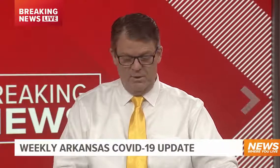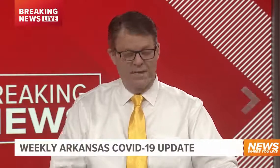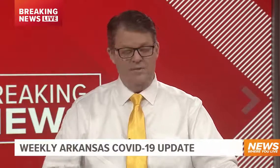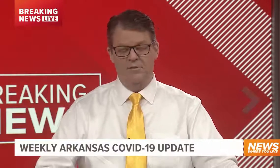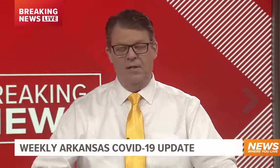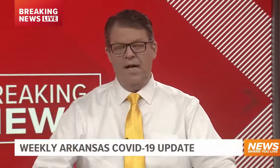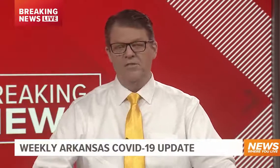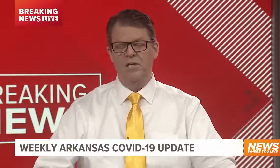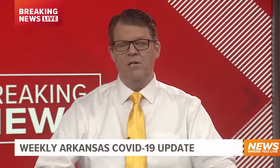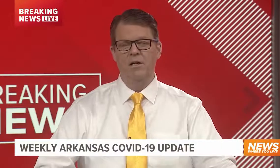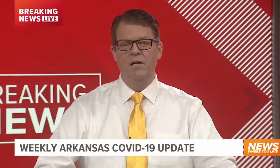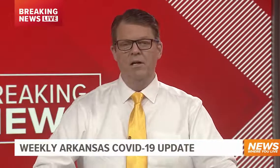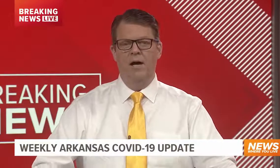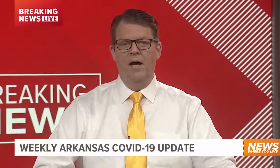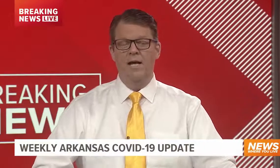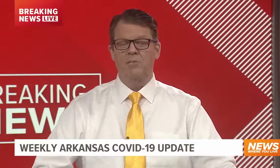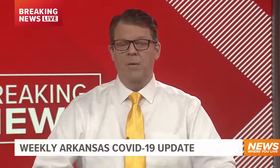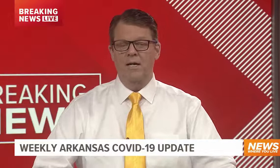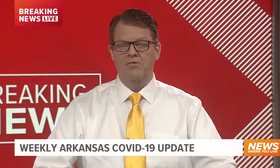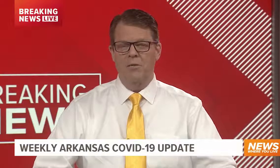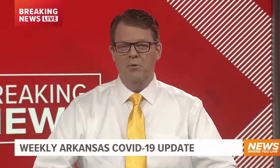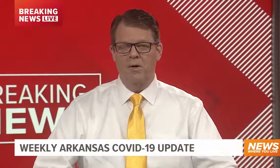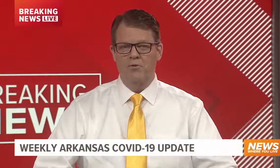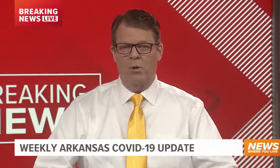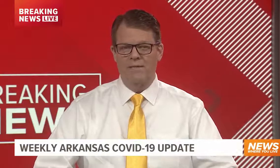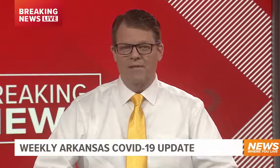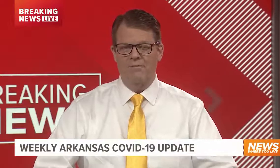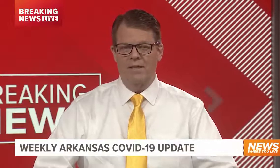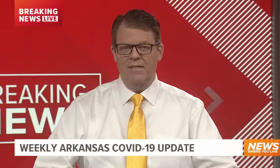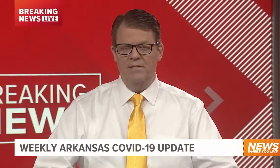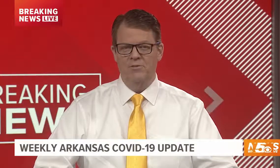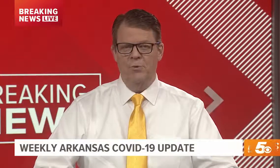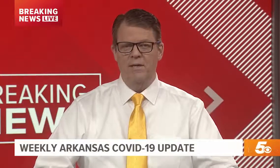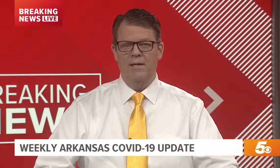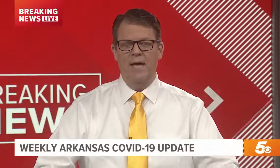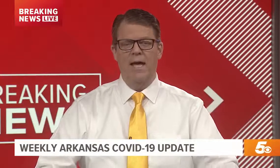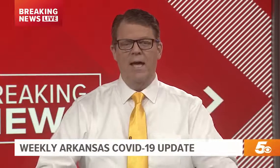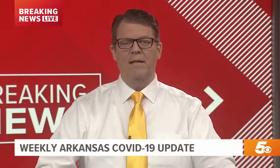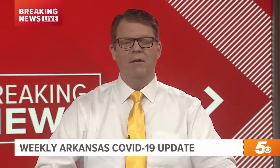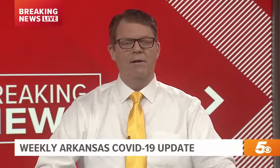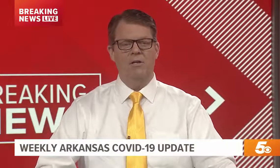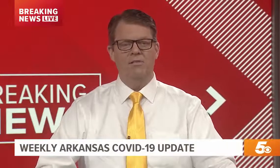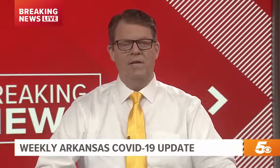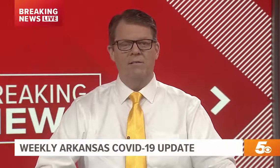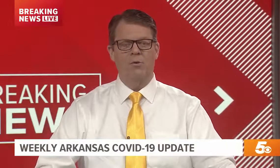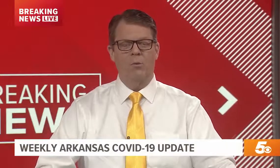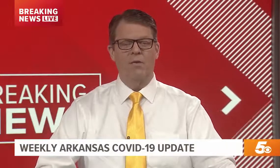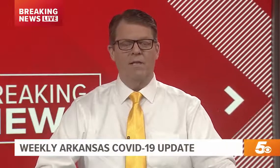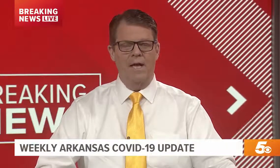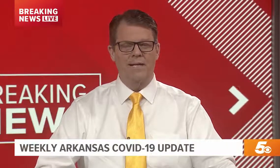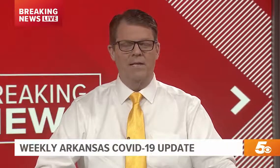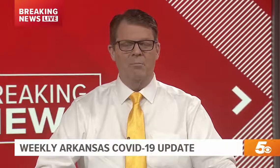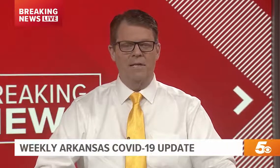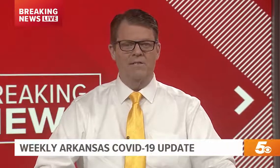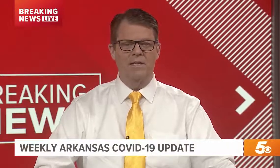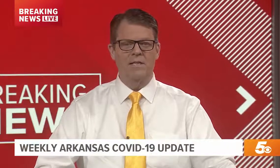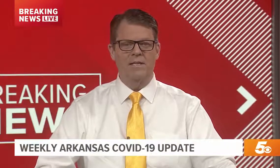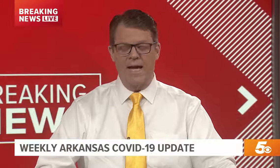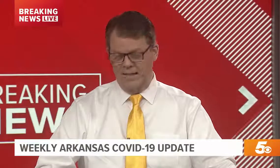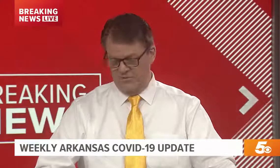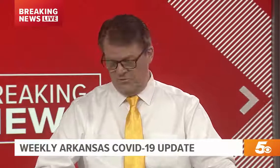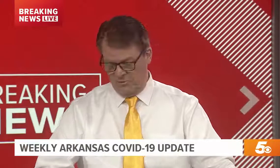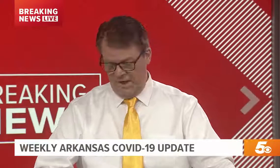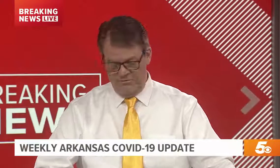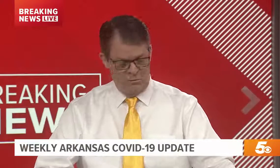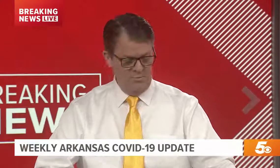been in place since last year expires February 27th. That's this week. And the governor says it'll more than likely be extended.